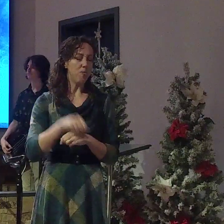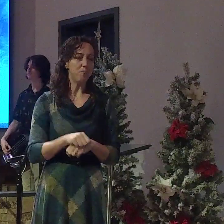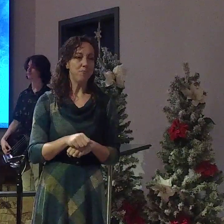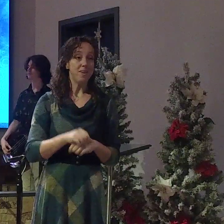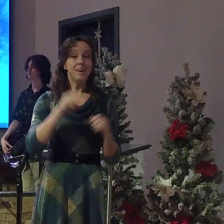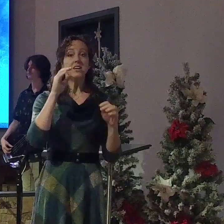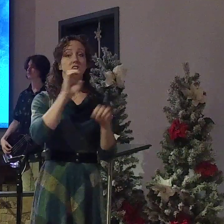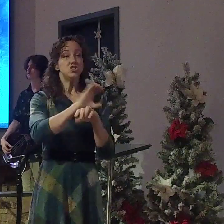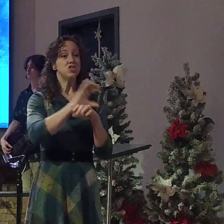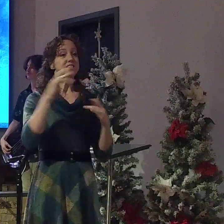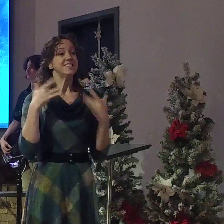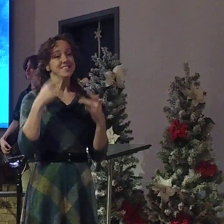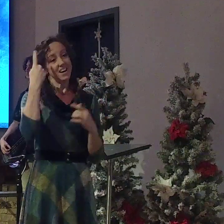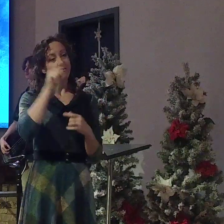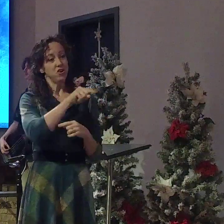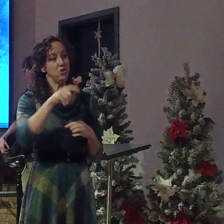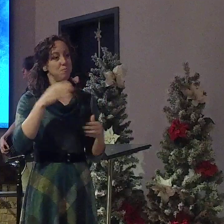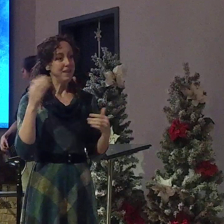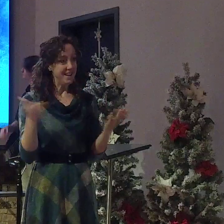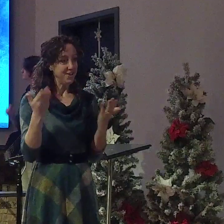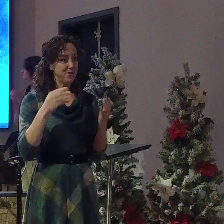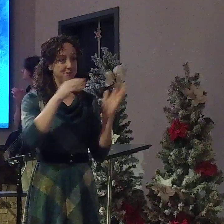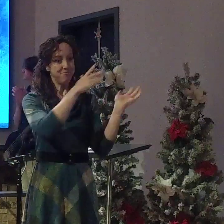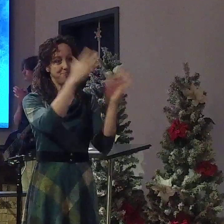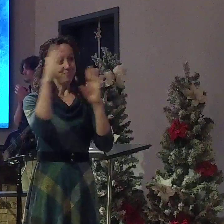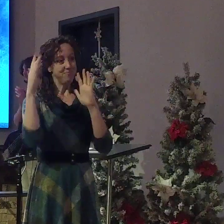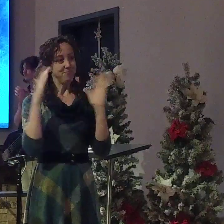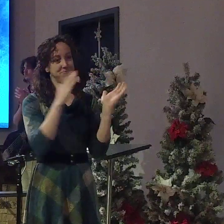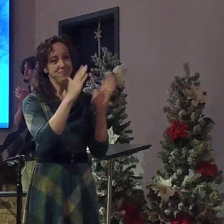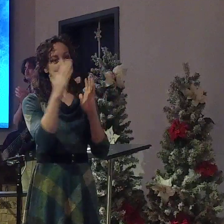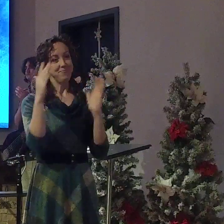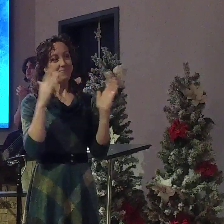50 years. So I know.